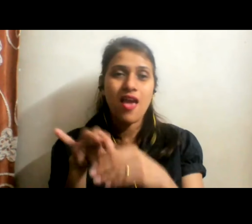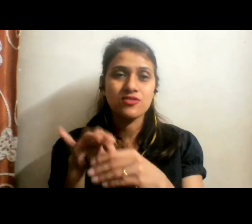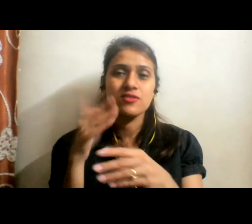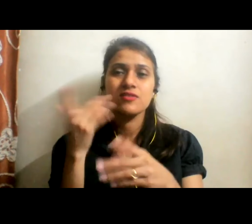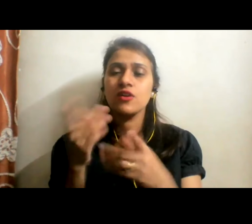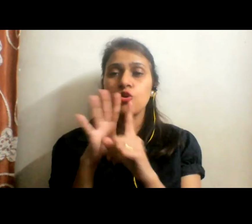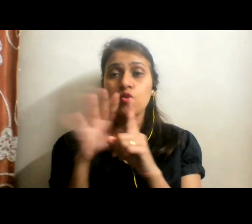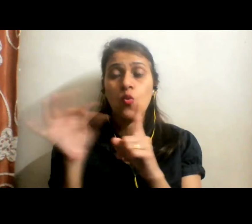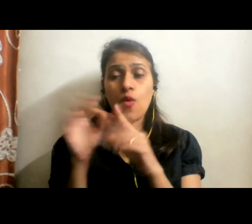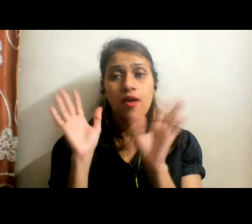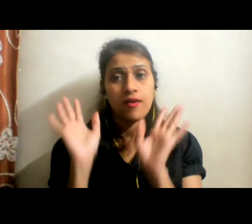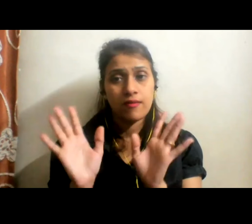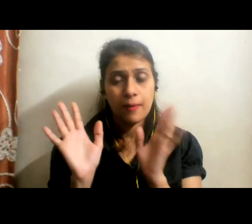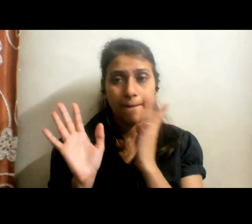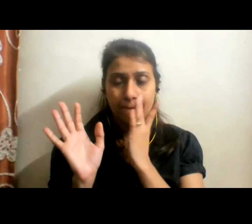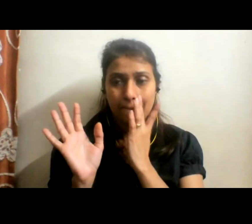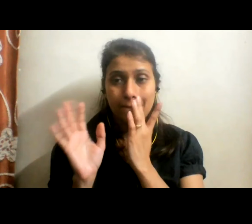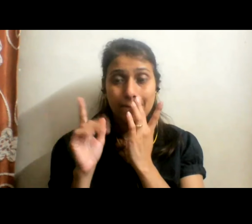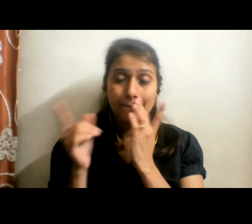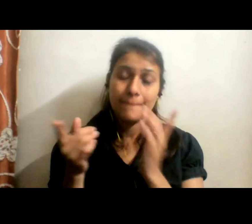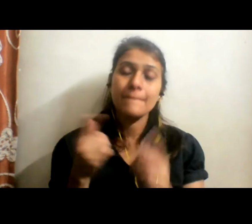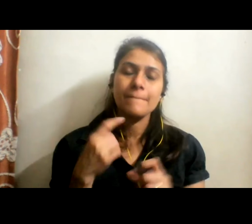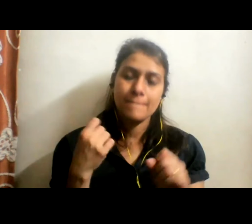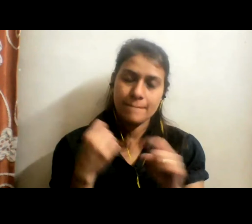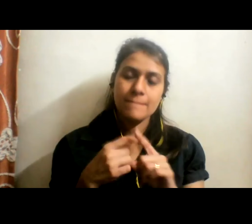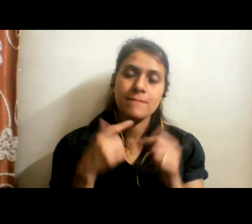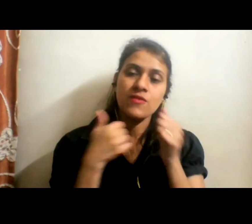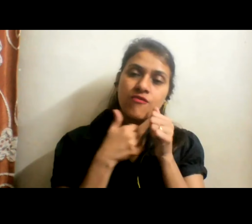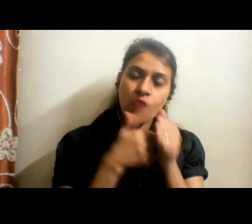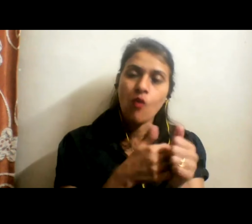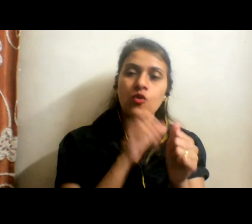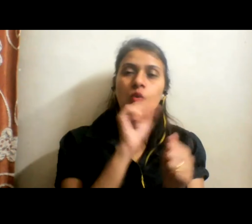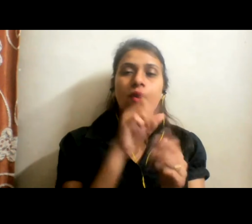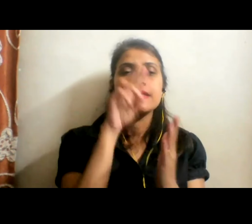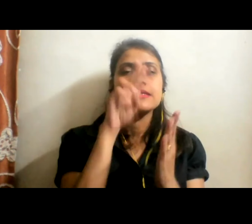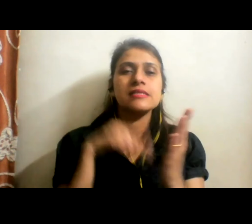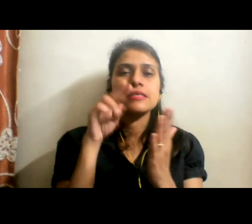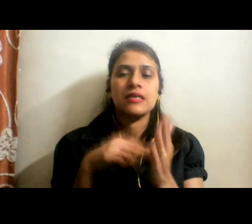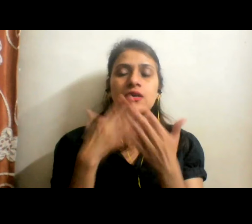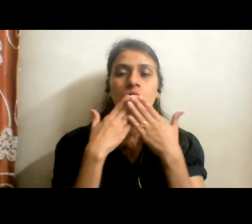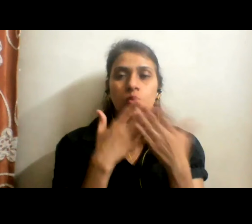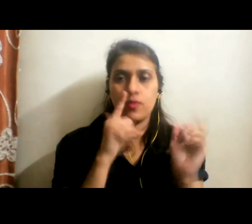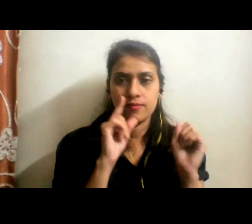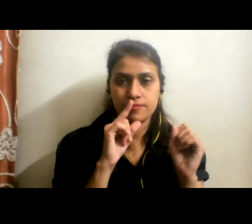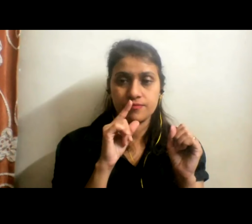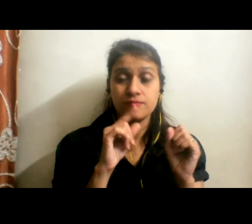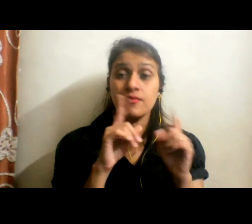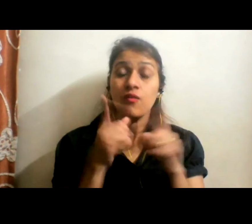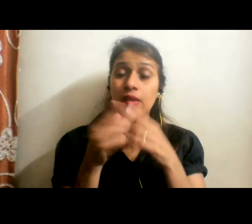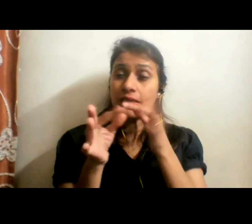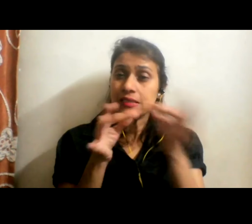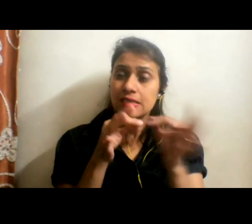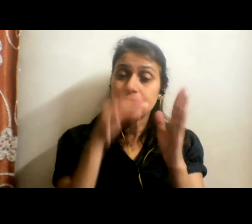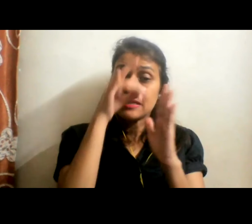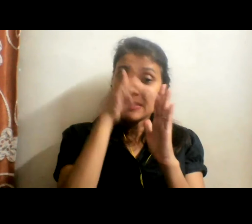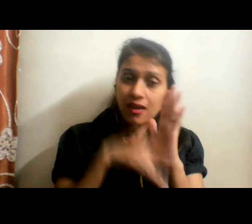your study? So that would depend on the setting of your study. How you are defining marginality. Again, maybe